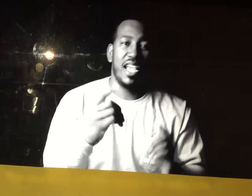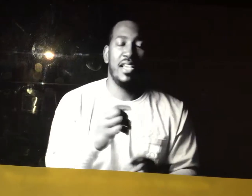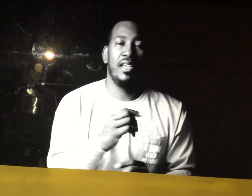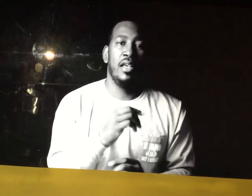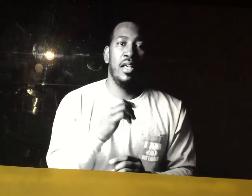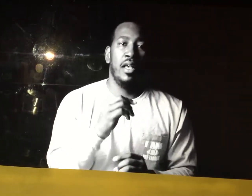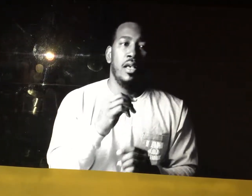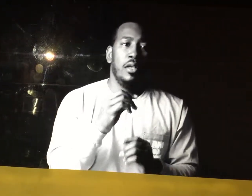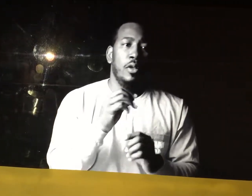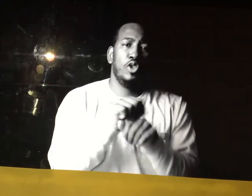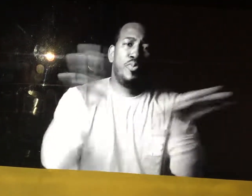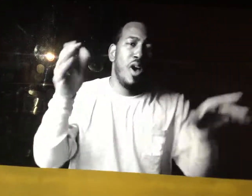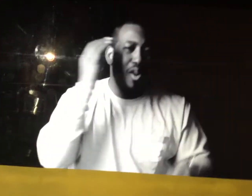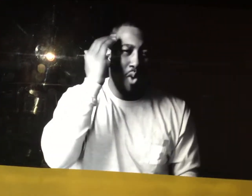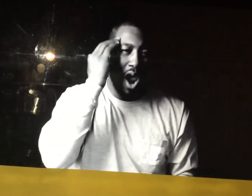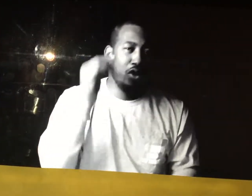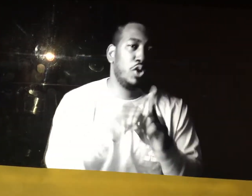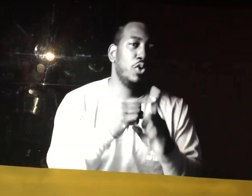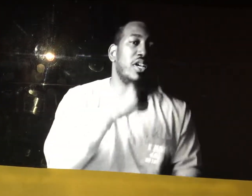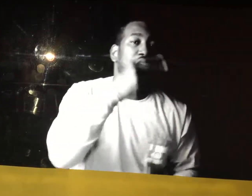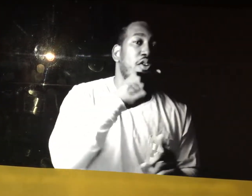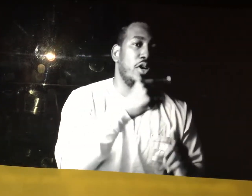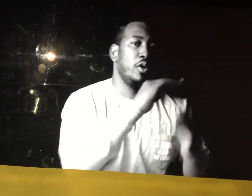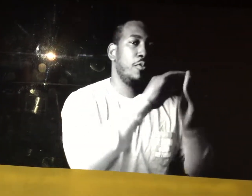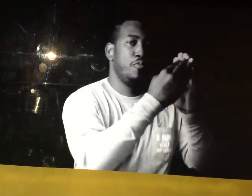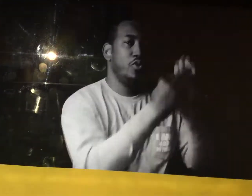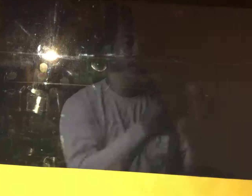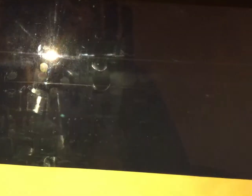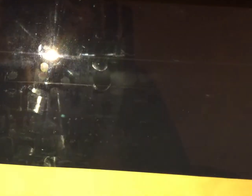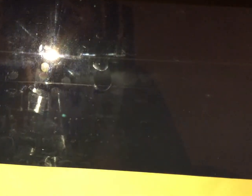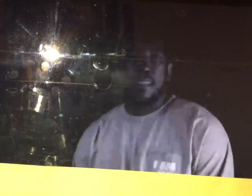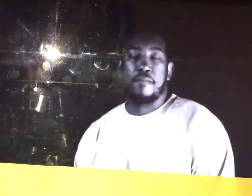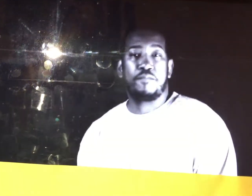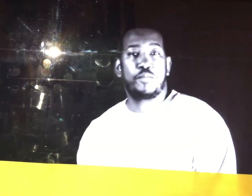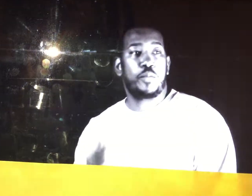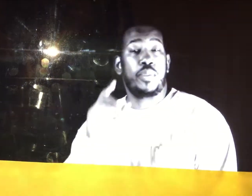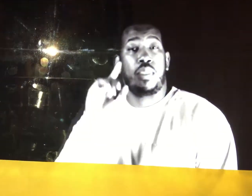This video is really to educate and kind of spread awareness to the hearing community.